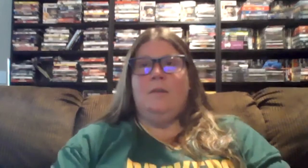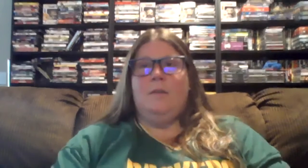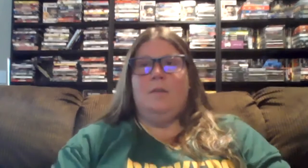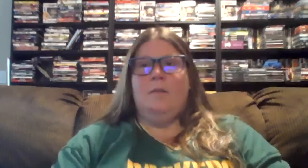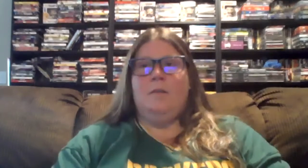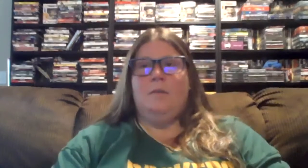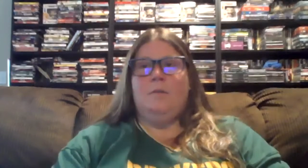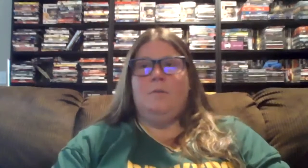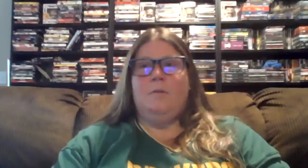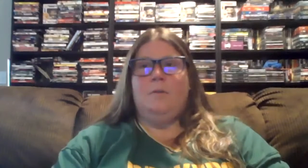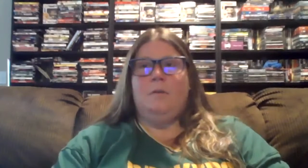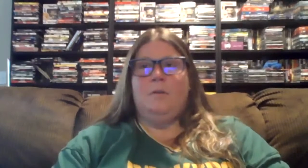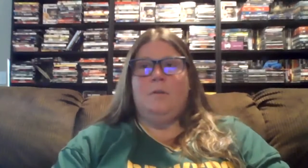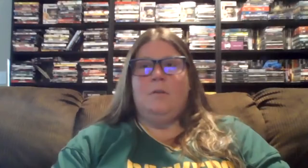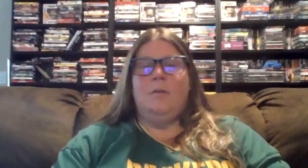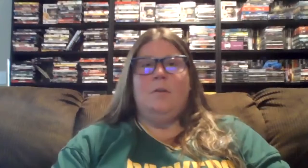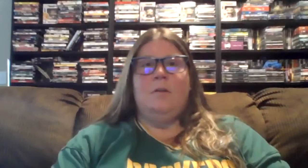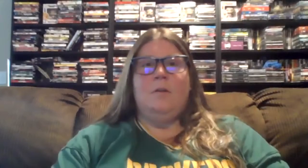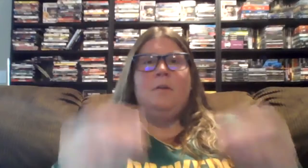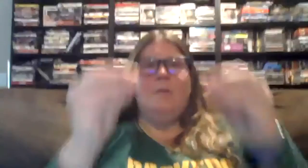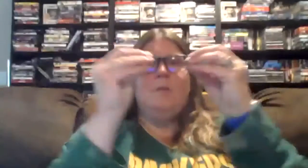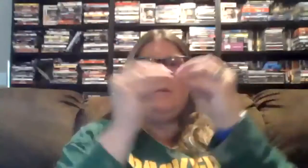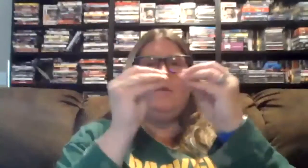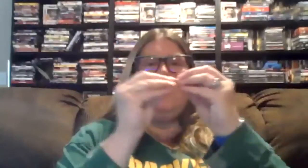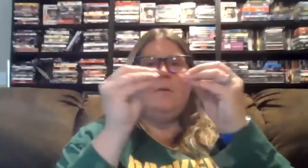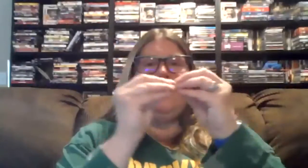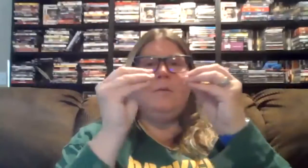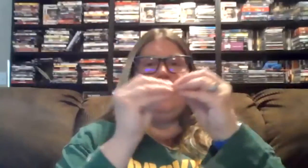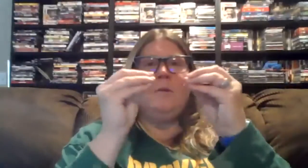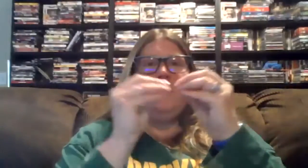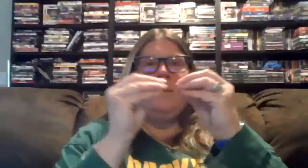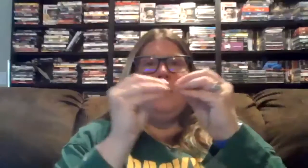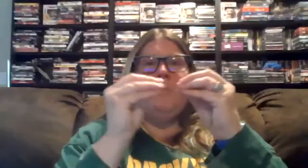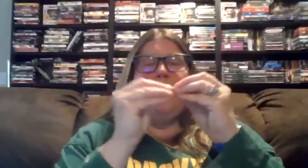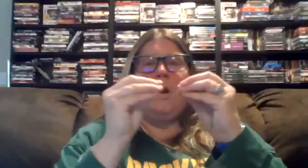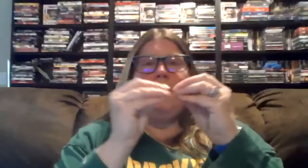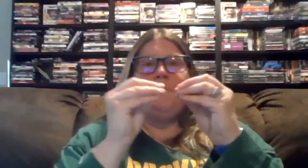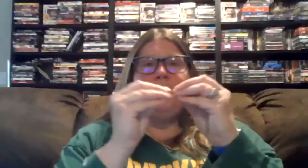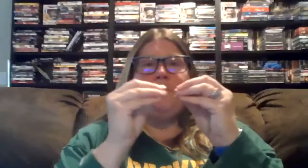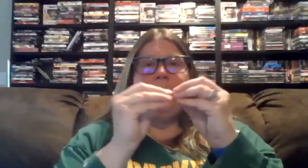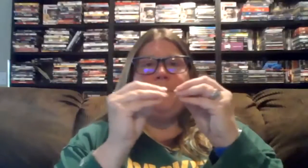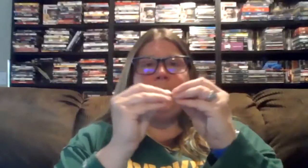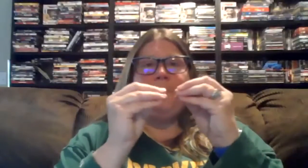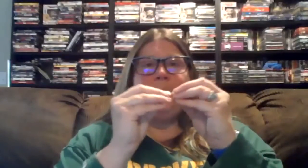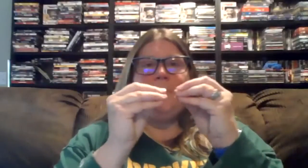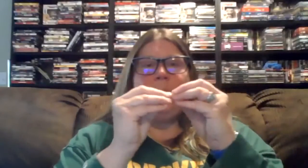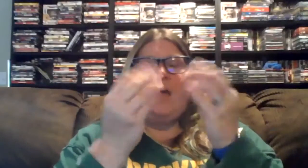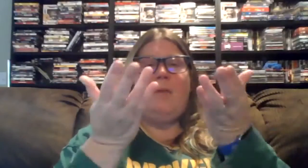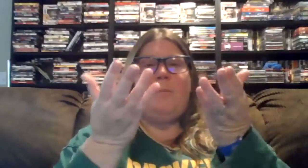Is more like bringing your like hands? Okay. More. And then remember,